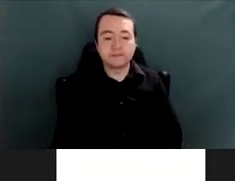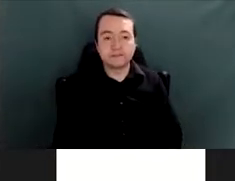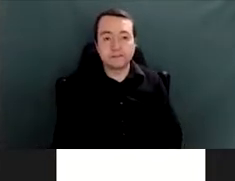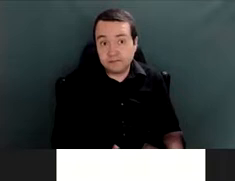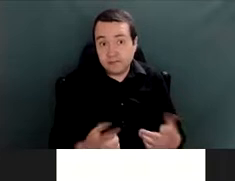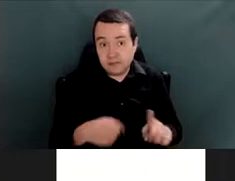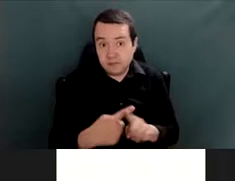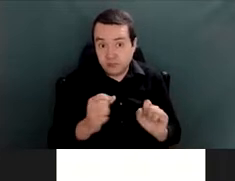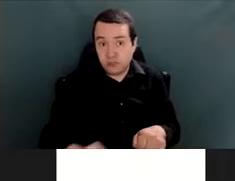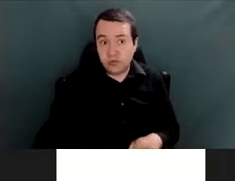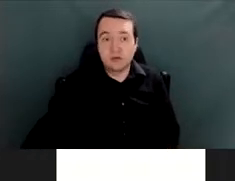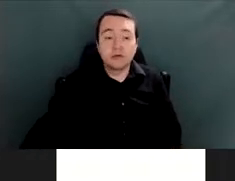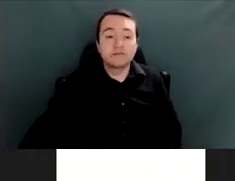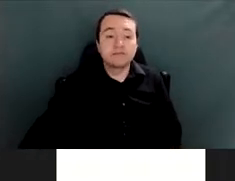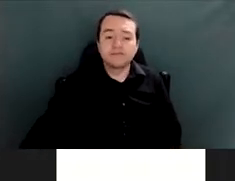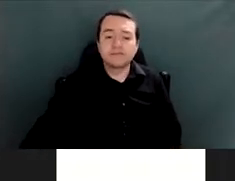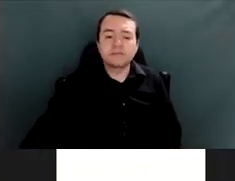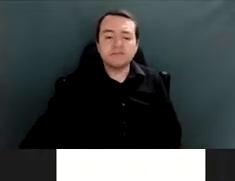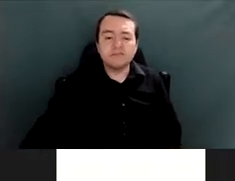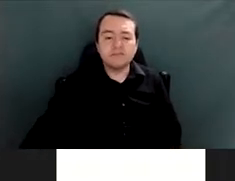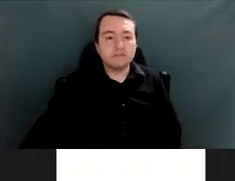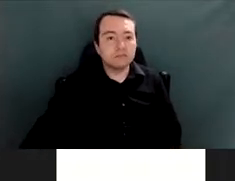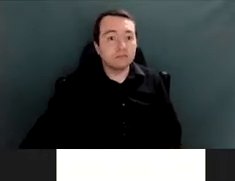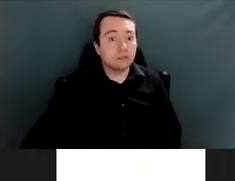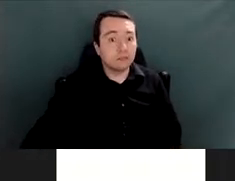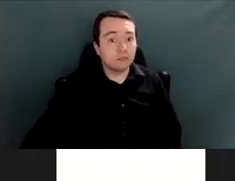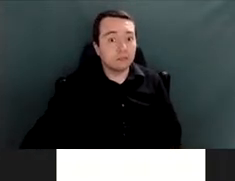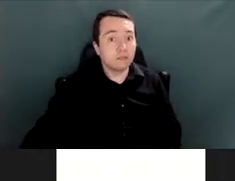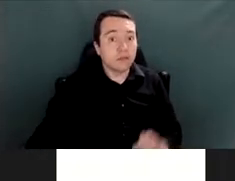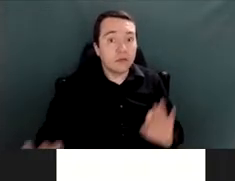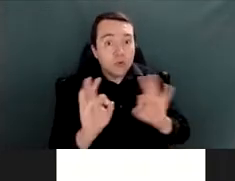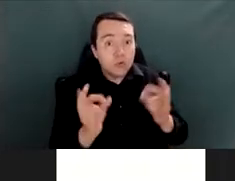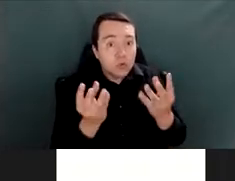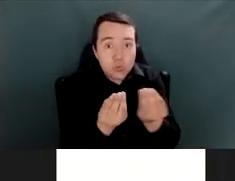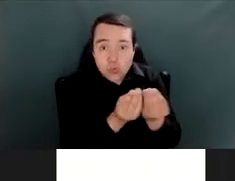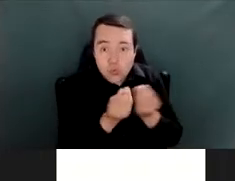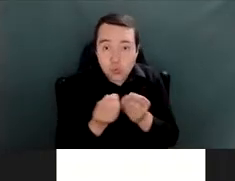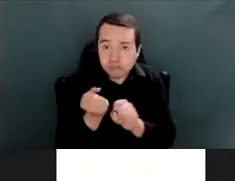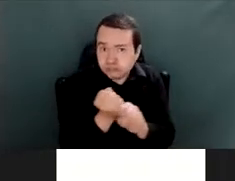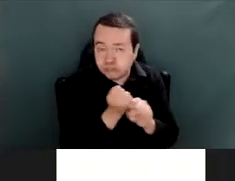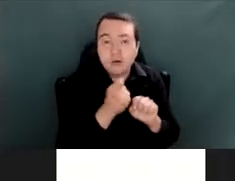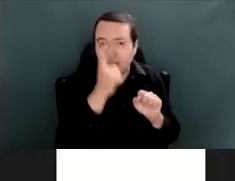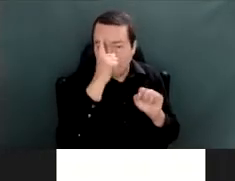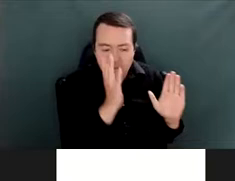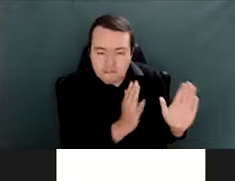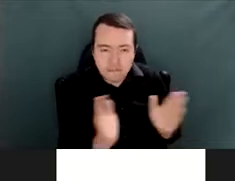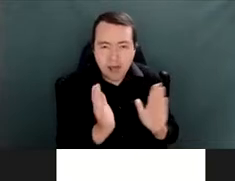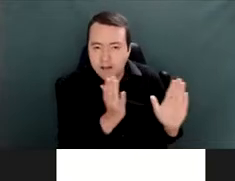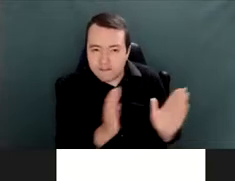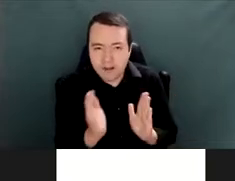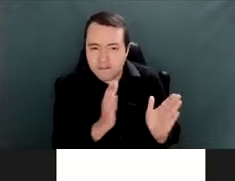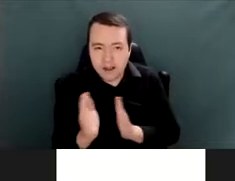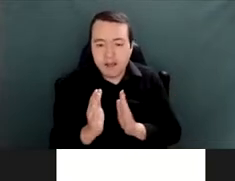In addition to promoting joint planning, there need to be legal reforms and there need